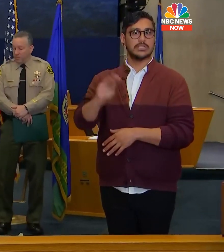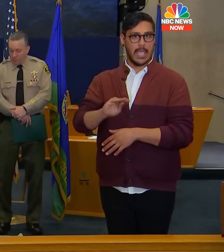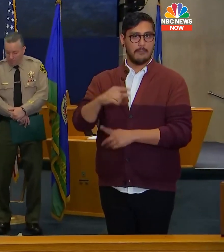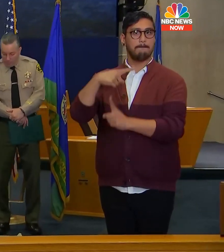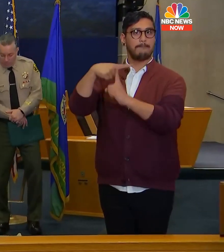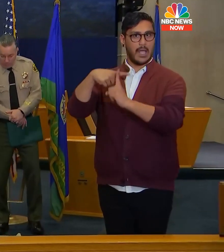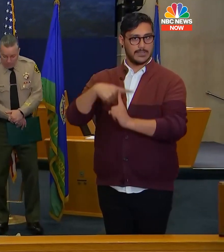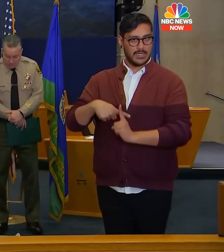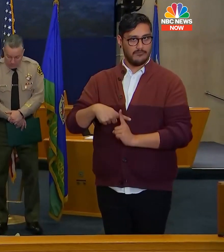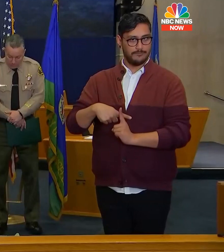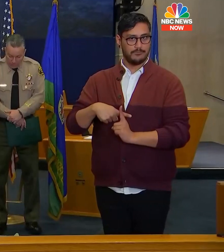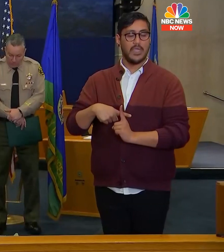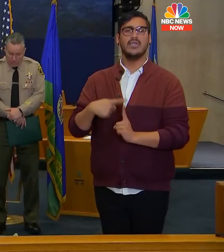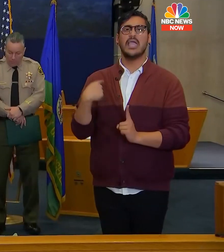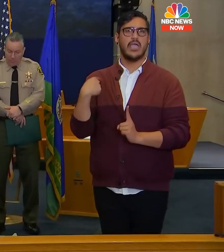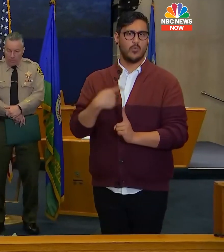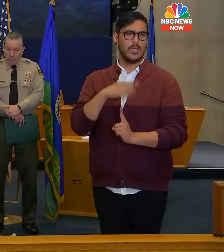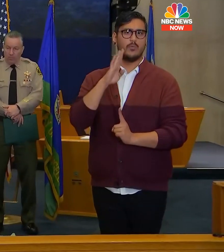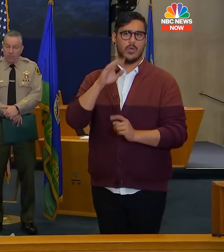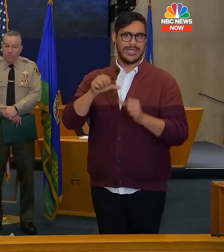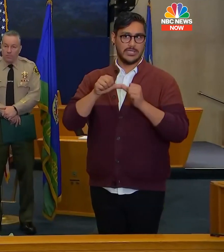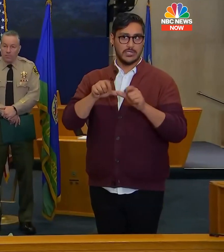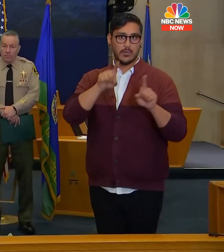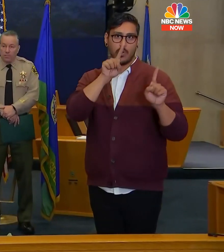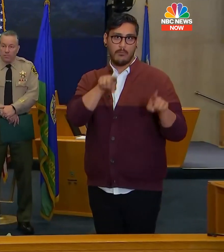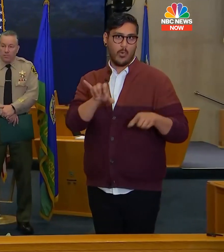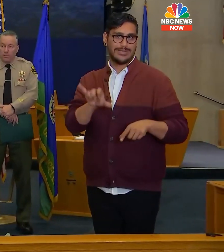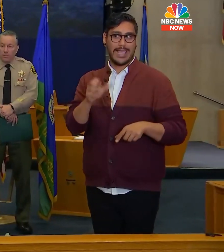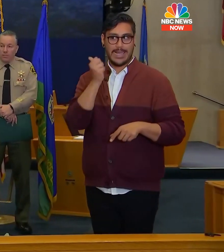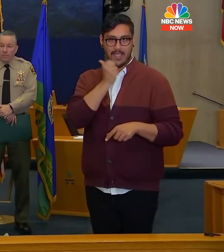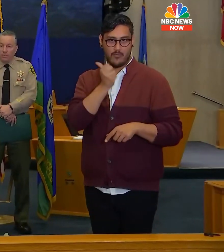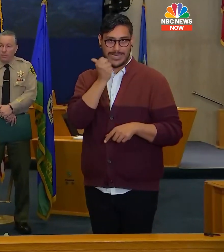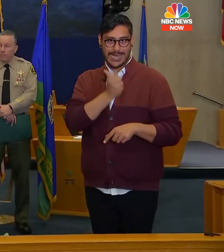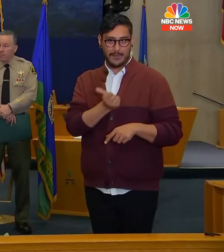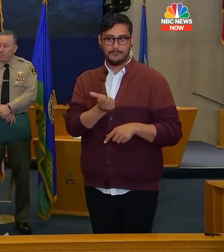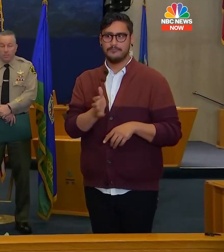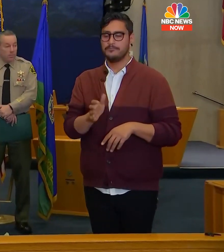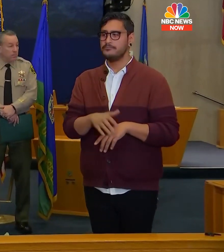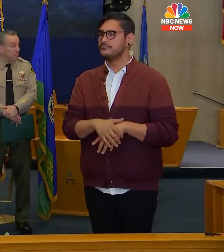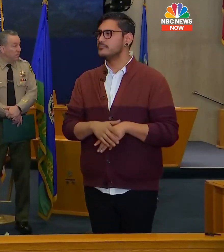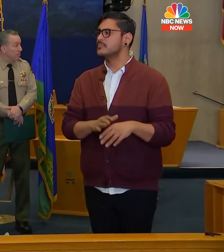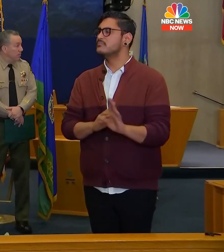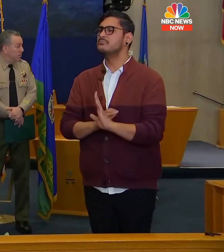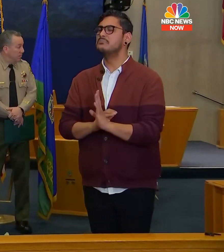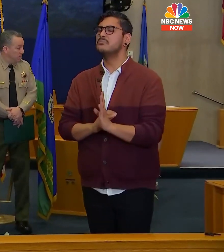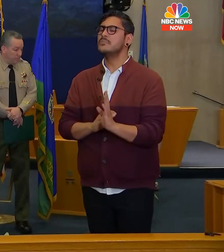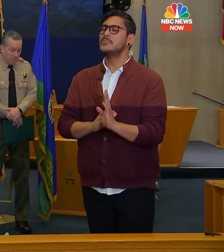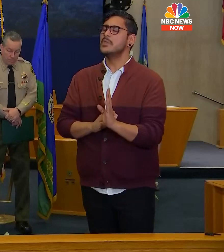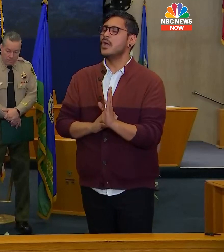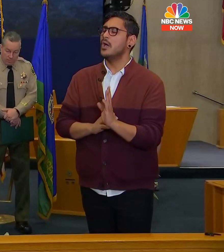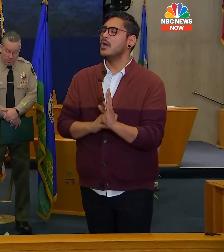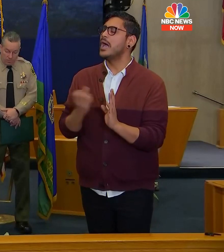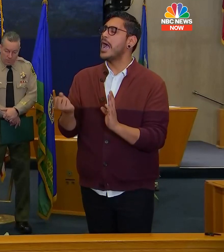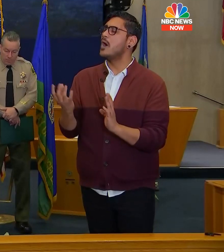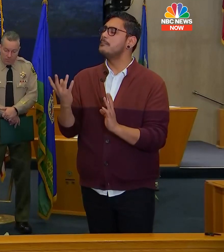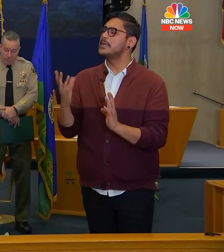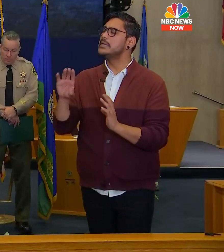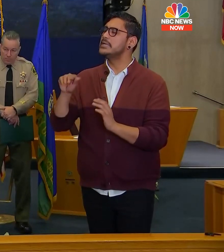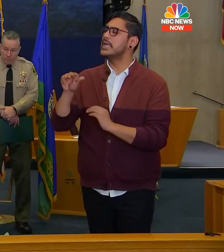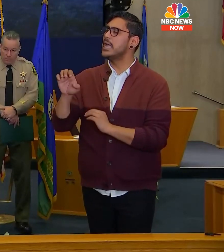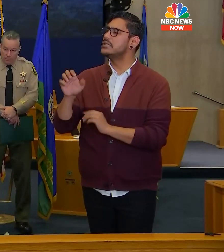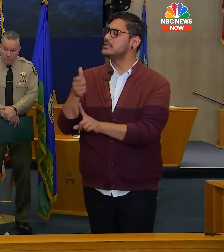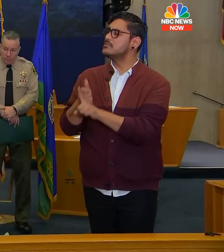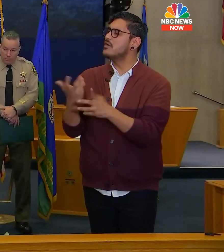positive cases, and we'll continue to report on that every day. Can you, a quick follow-up to that, how many cases